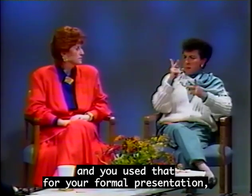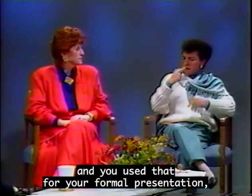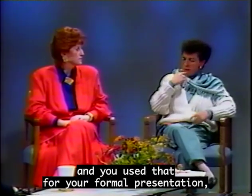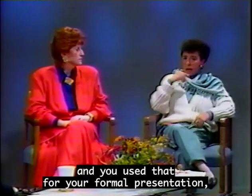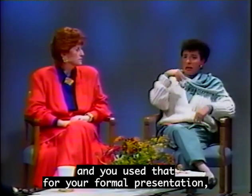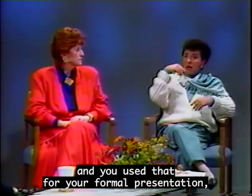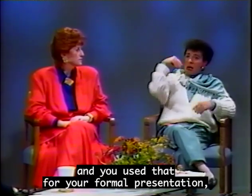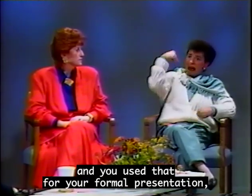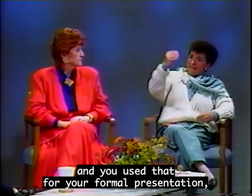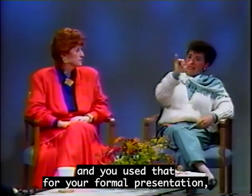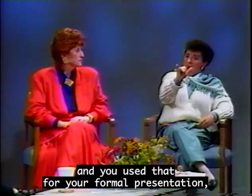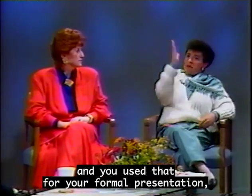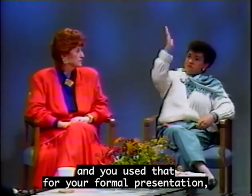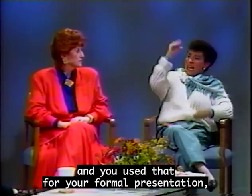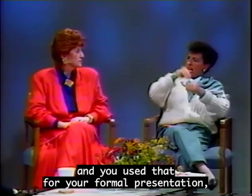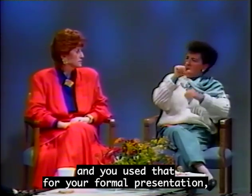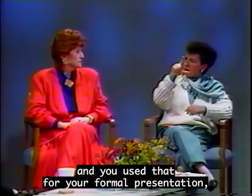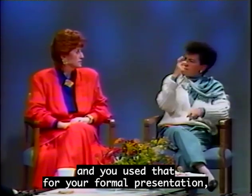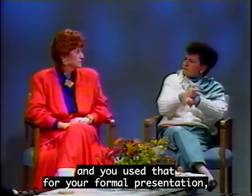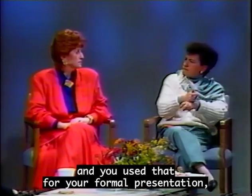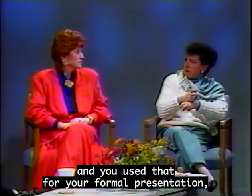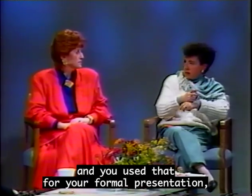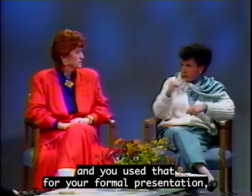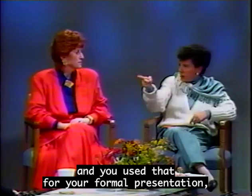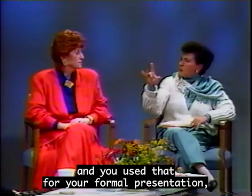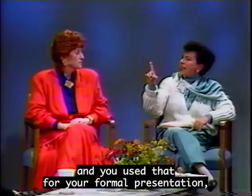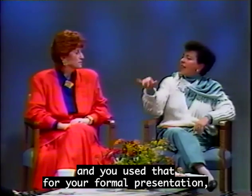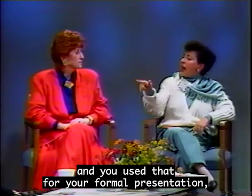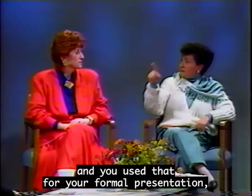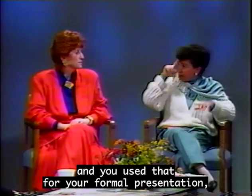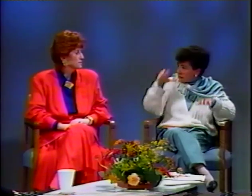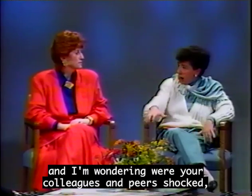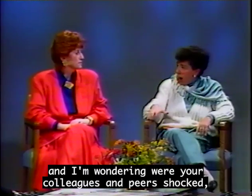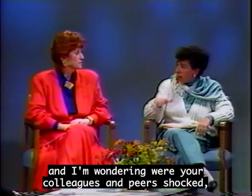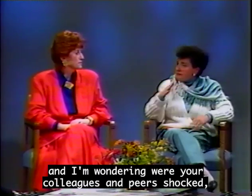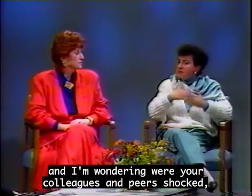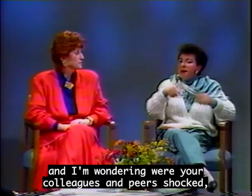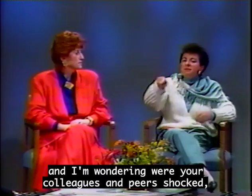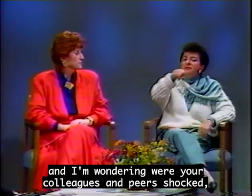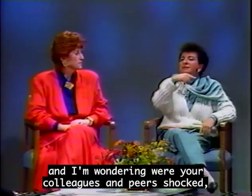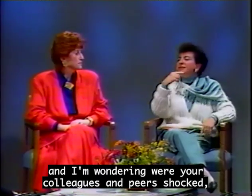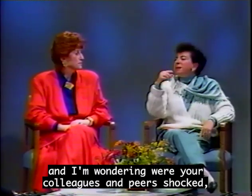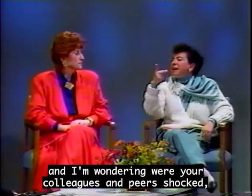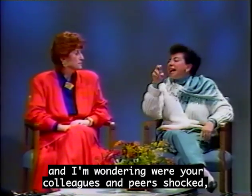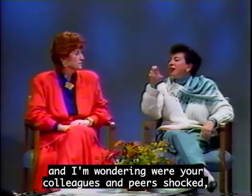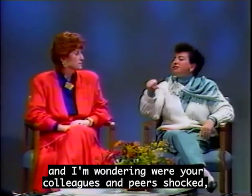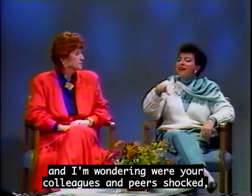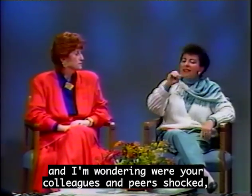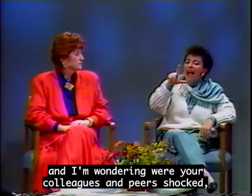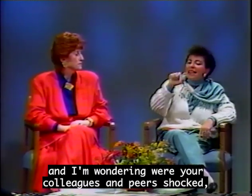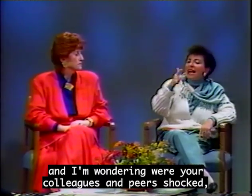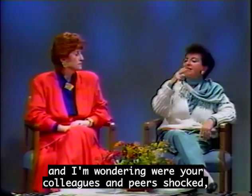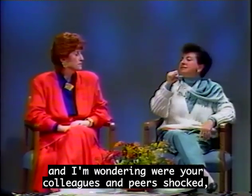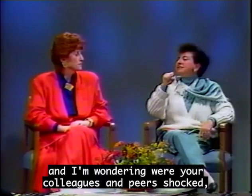And you used that for your formal presentation. And I'm wondering, were your colleagues and